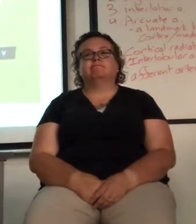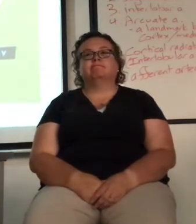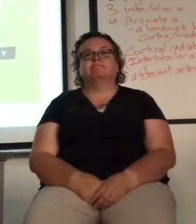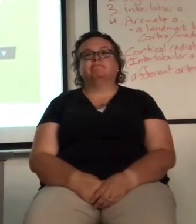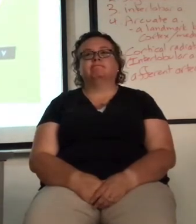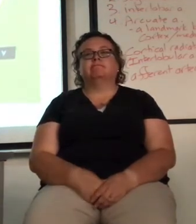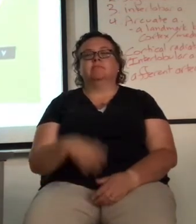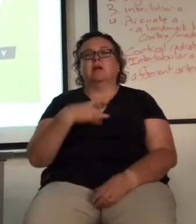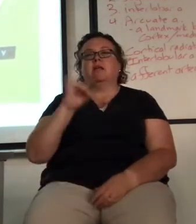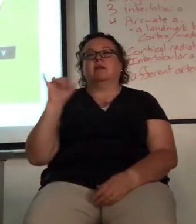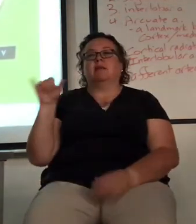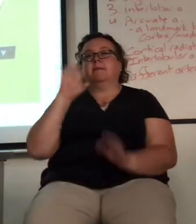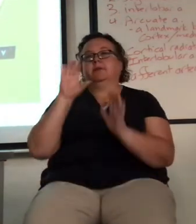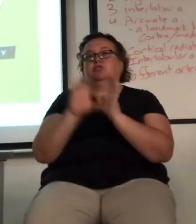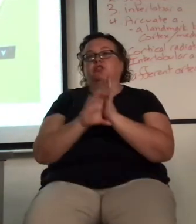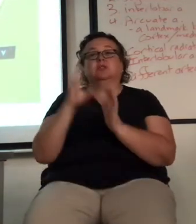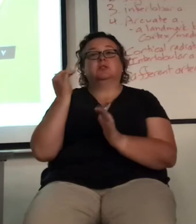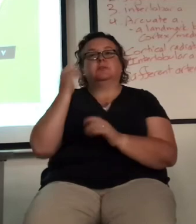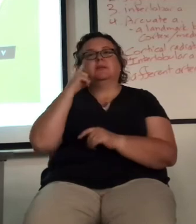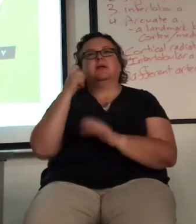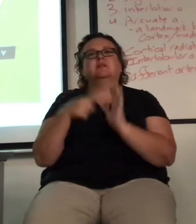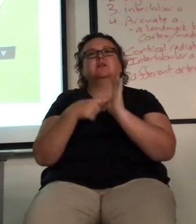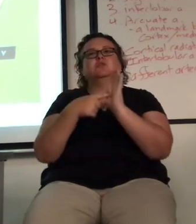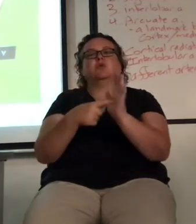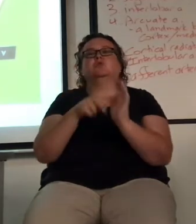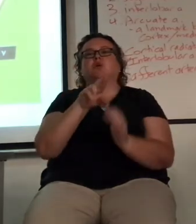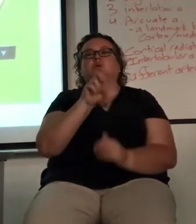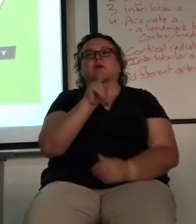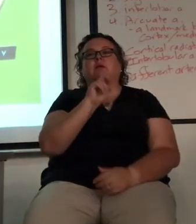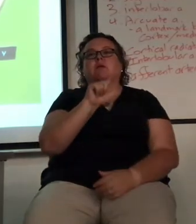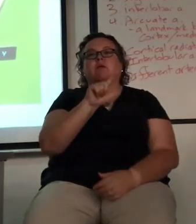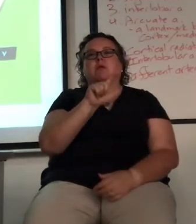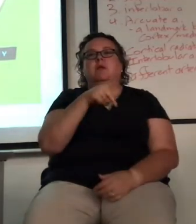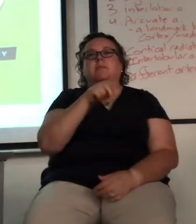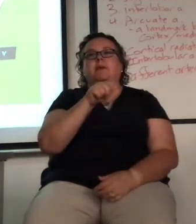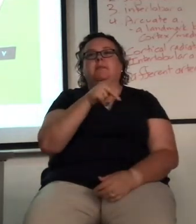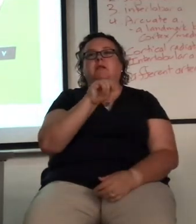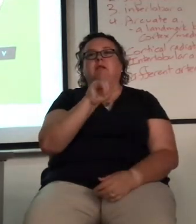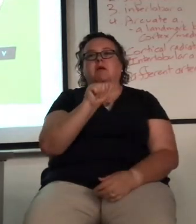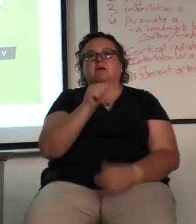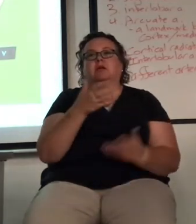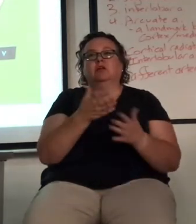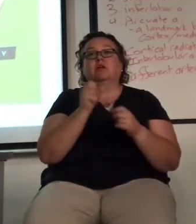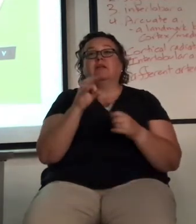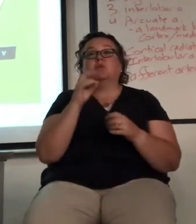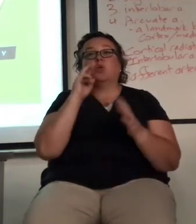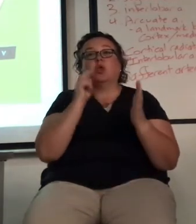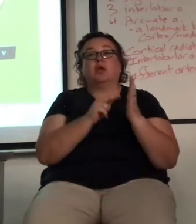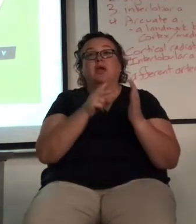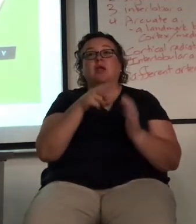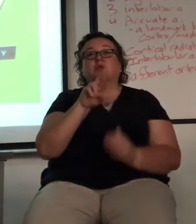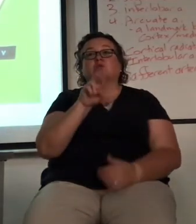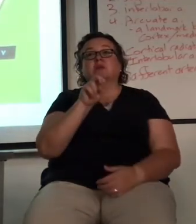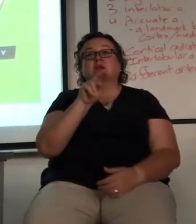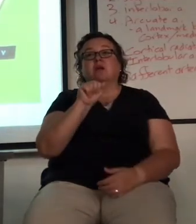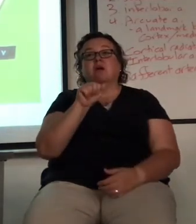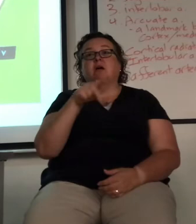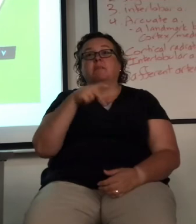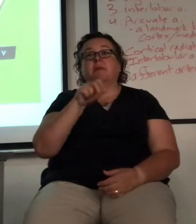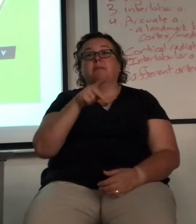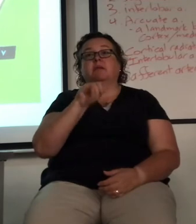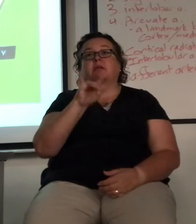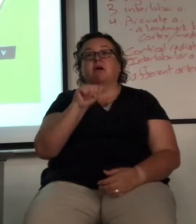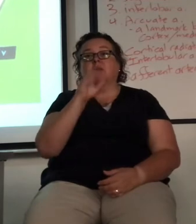I like this picture because it shows you a renal papilla here. If you were to look at renal papilla head on, this is what it would look